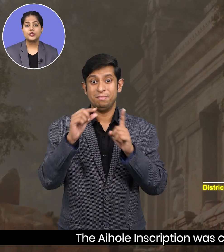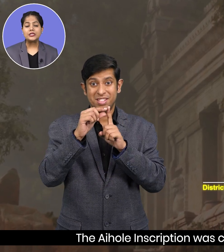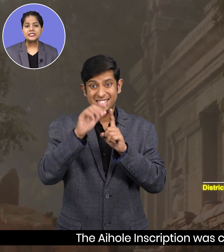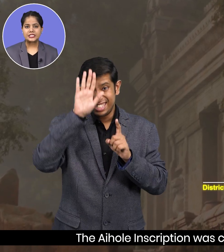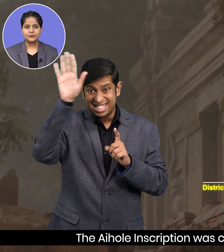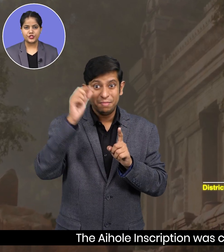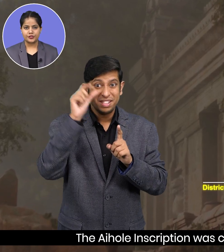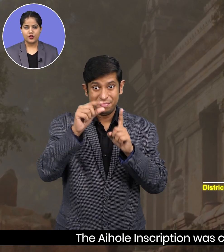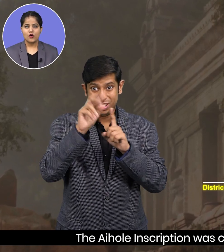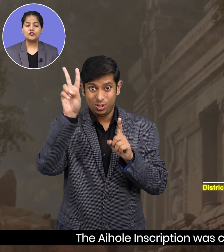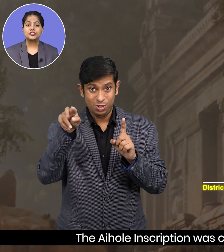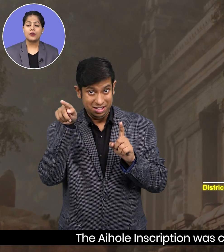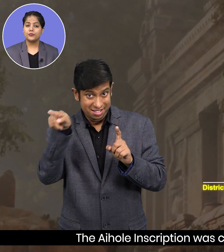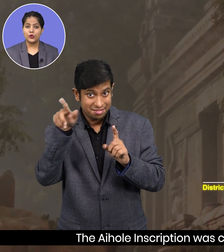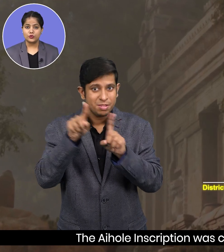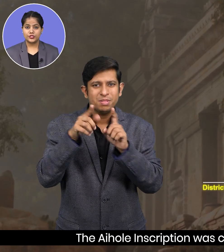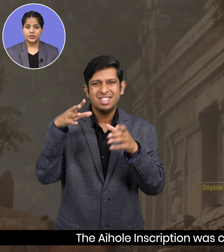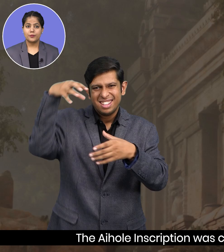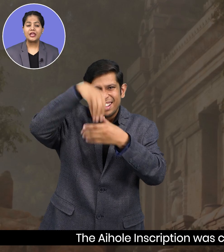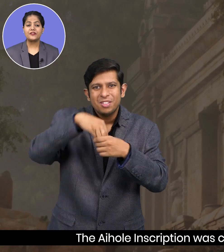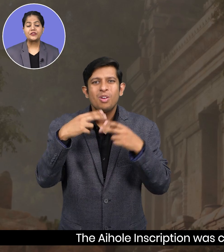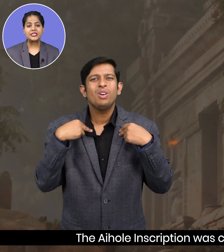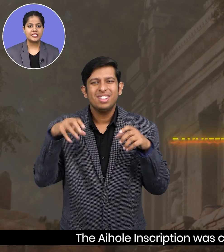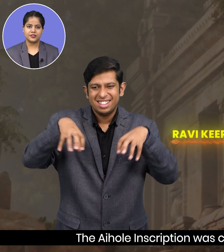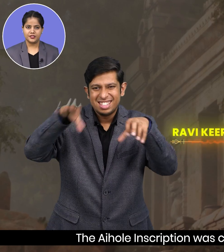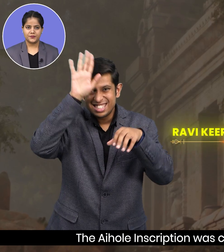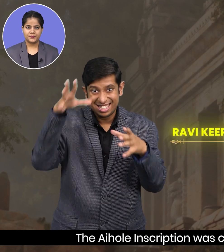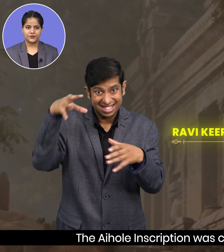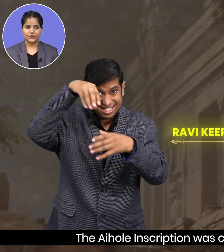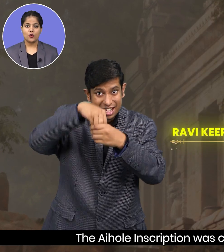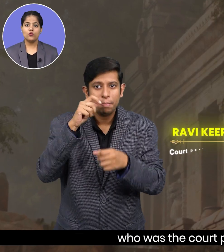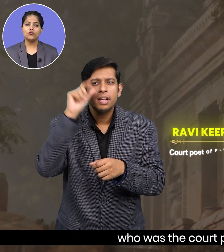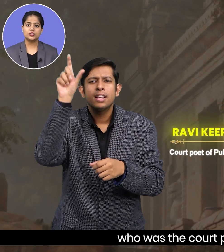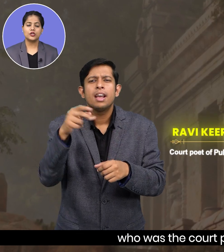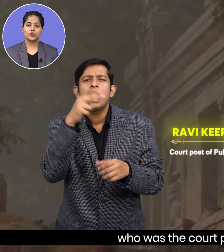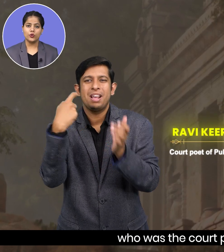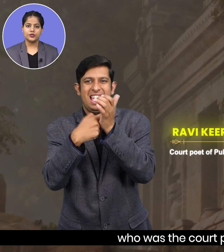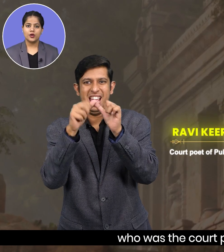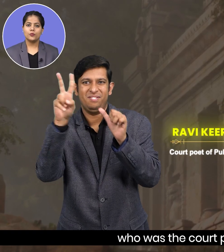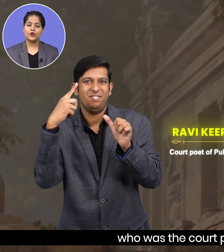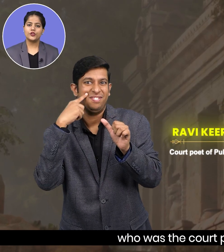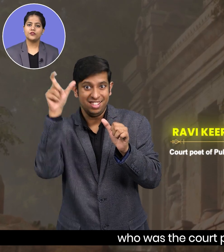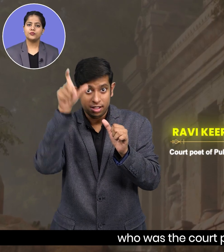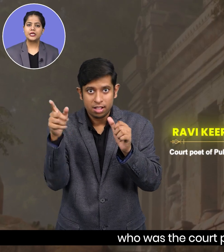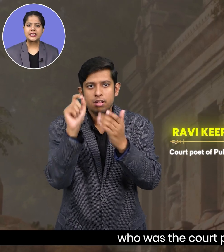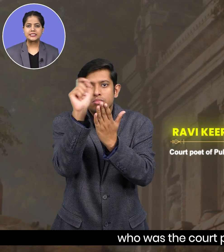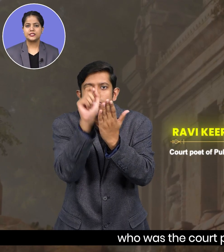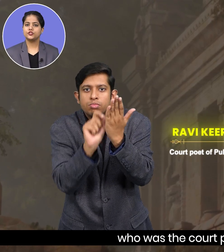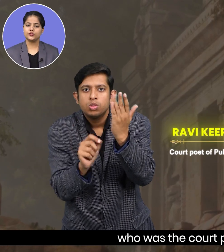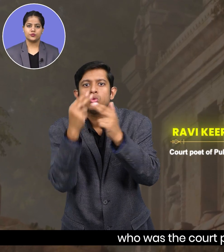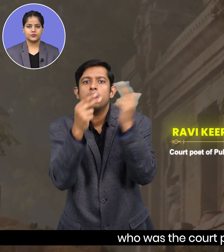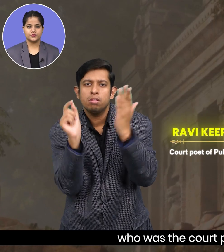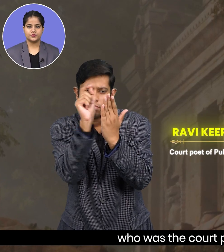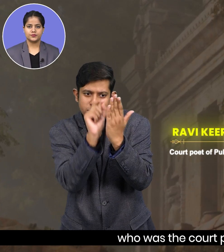The Aiol inscription was composed by Ravi Kirti, who was the court poet of